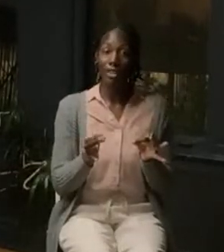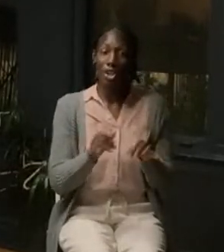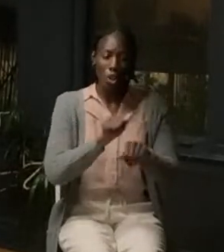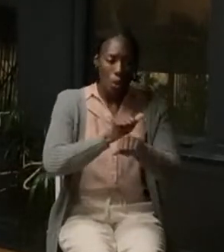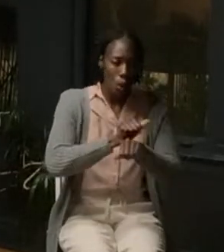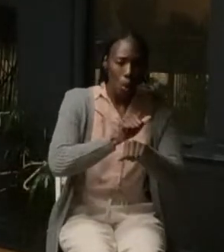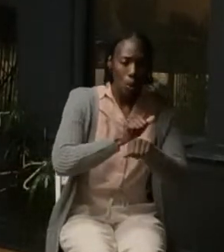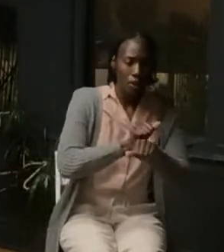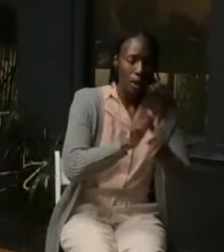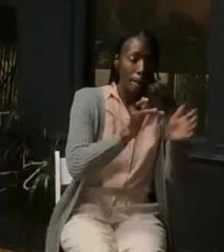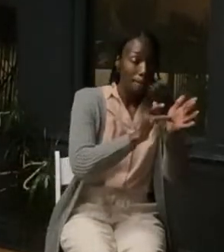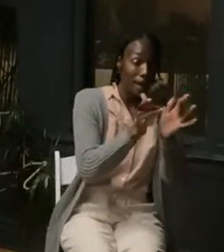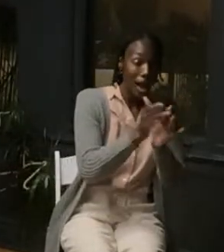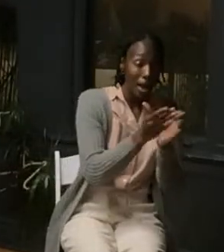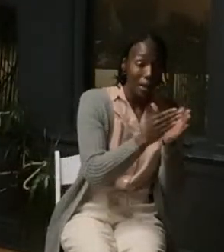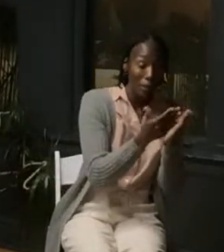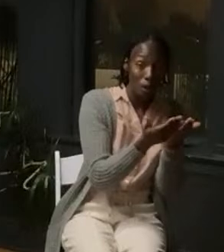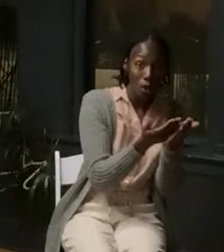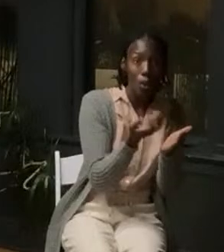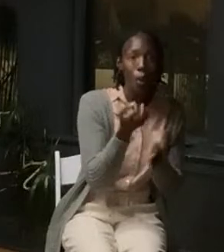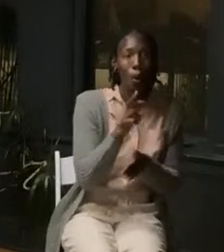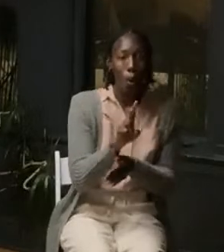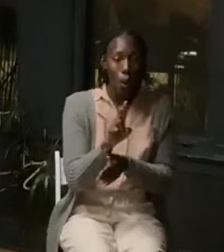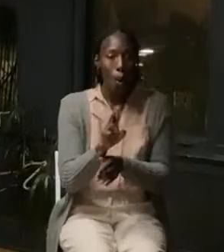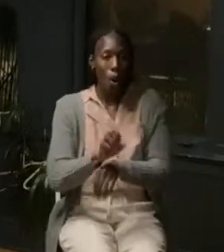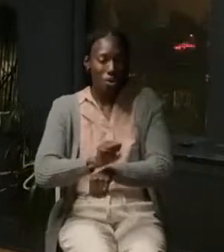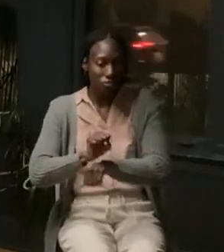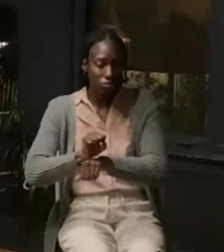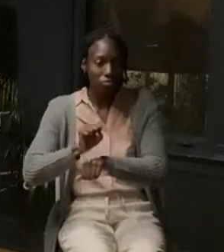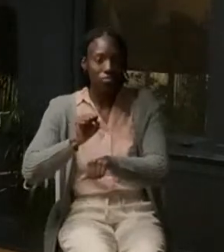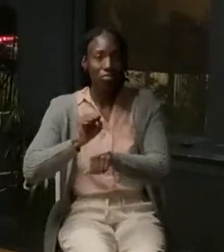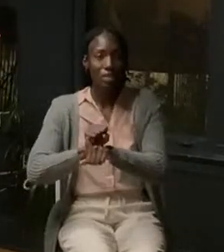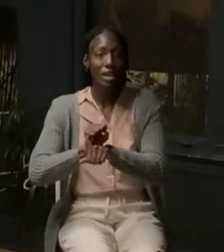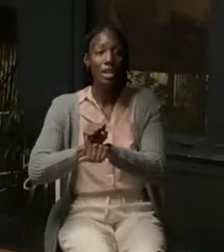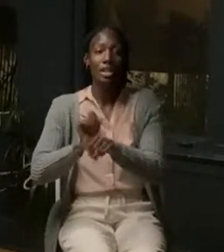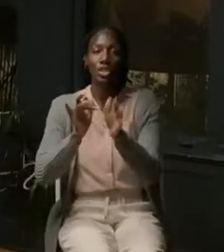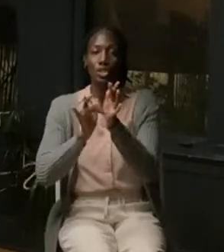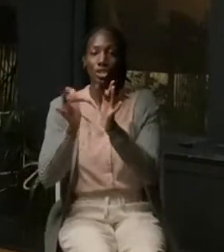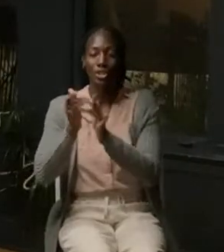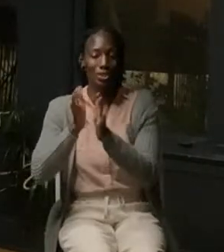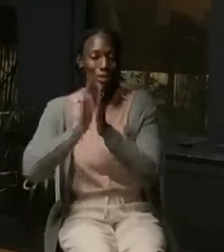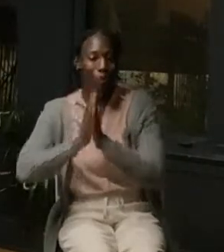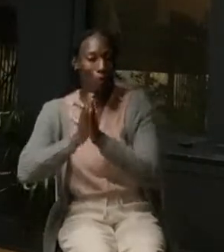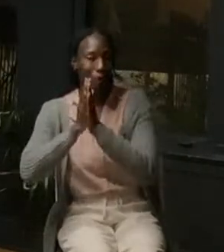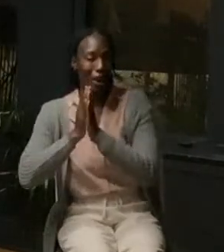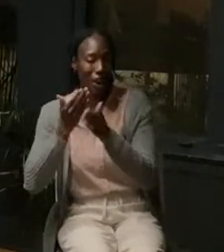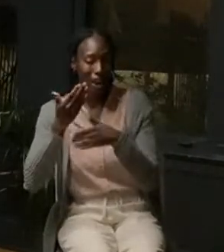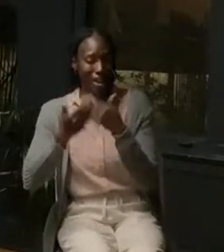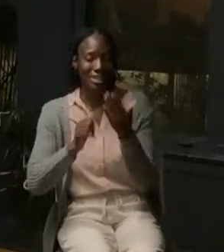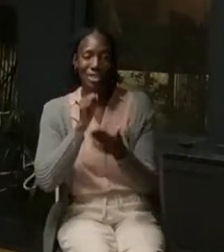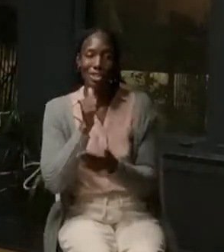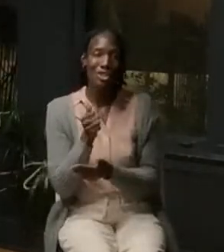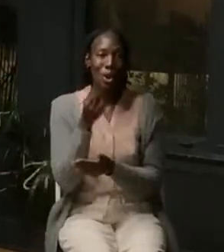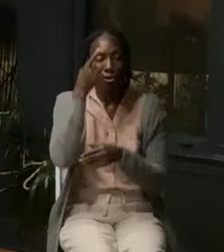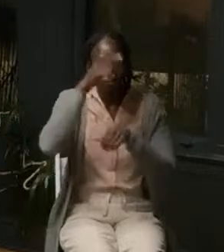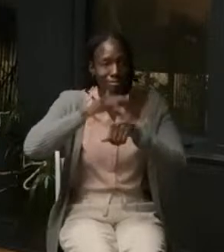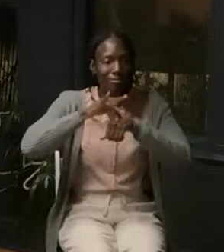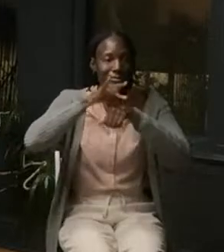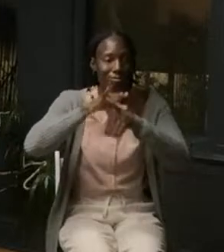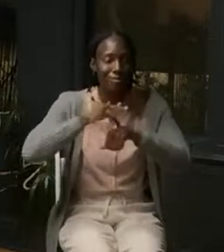the ceramic Jesus prayer hands. Don't ponder it too long. We only have silver